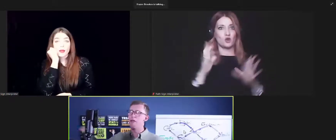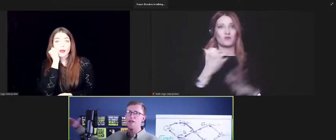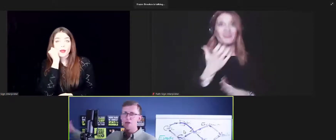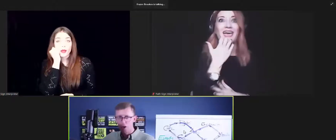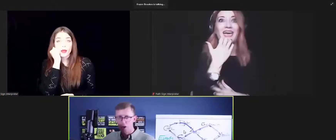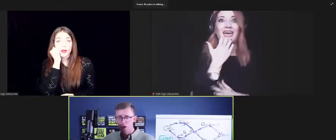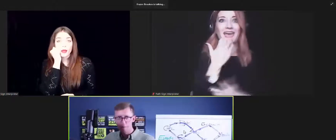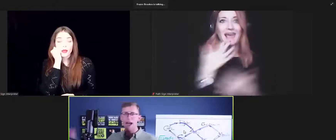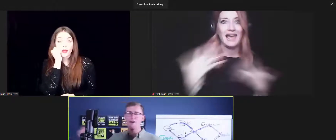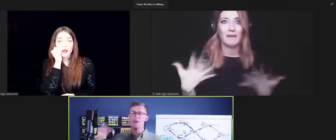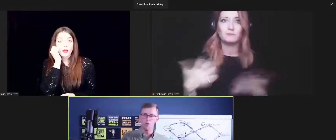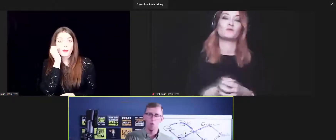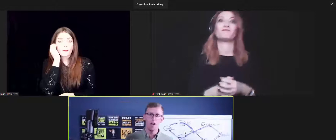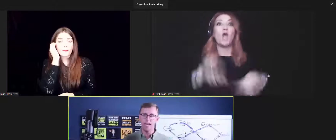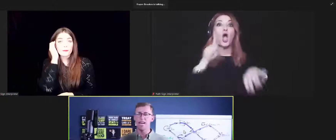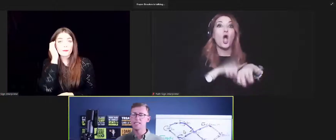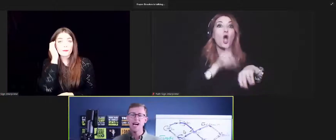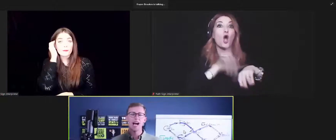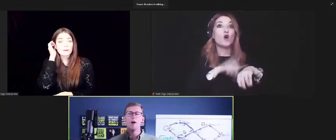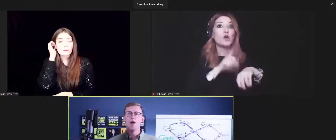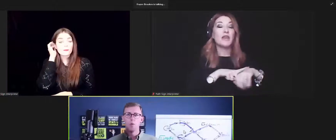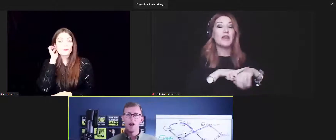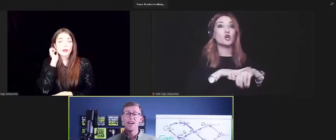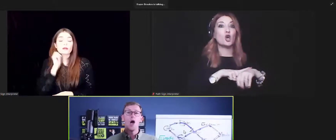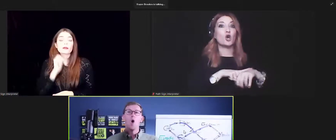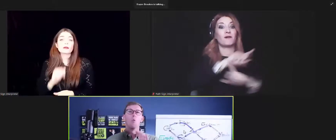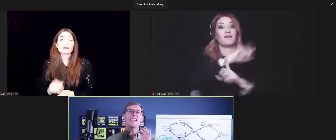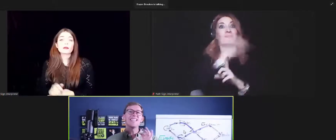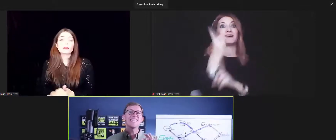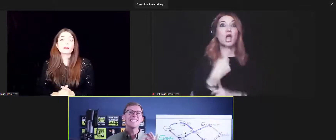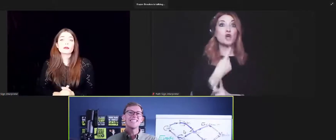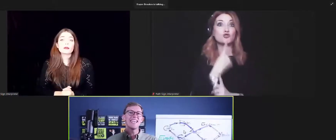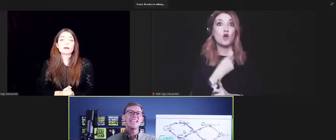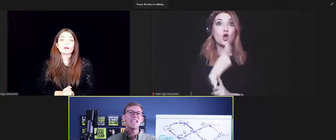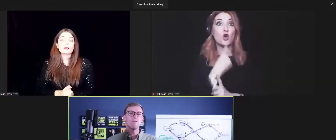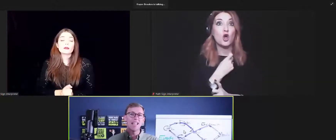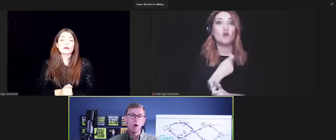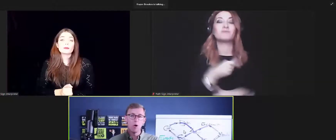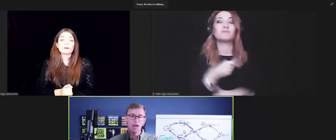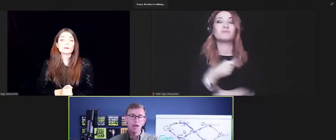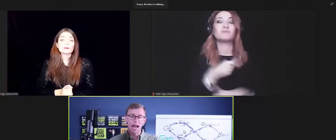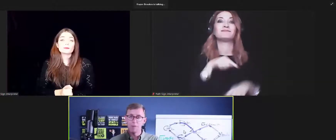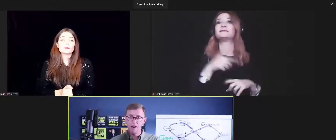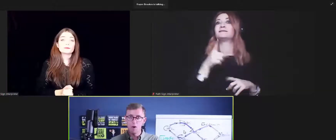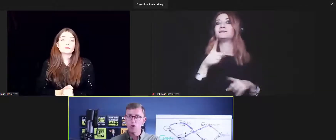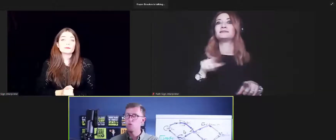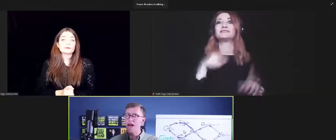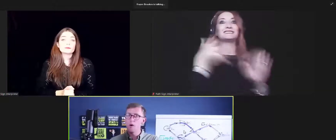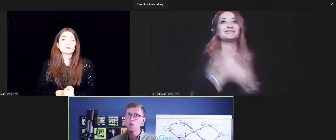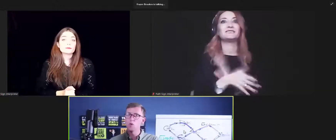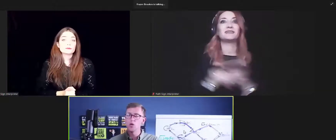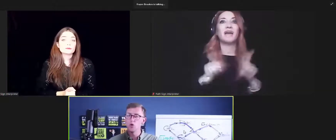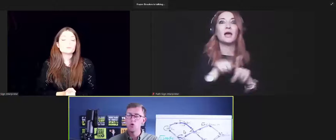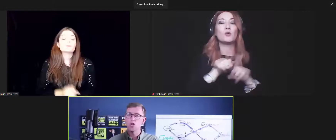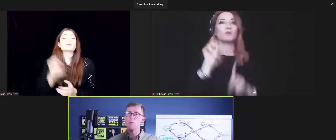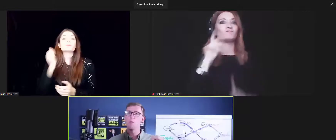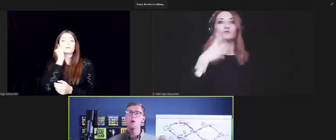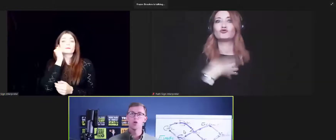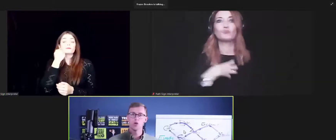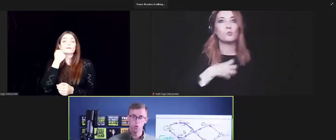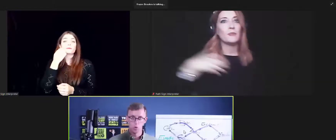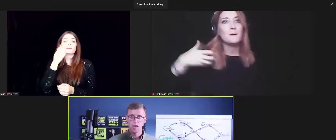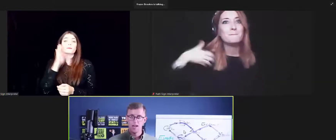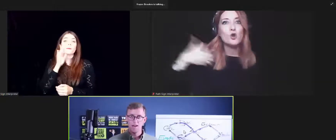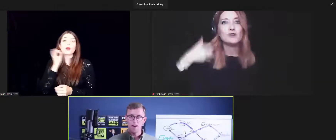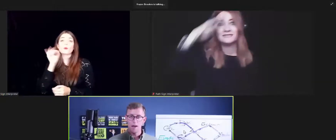the other parent who's not working at the time, whatever. We didn't see red mode happen very much, because red mode was usually when we were at